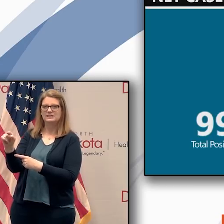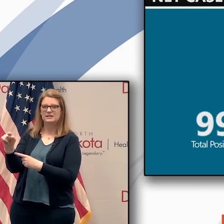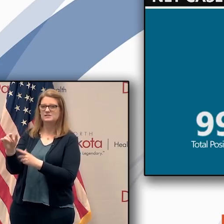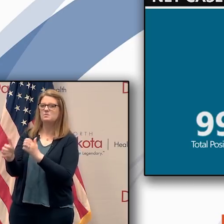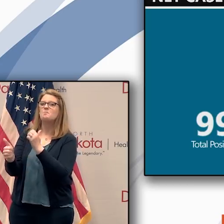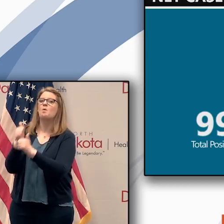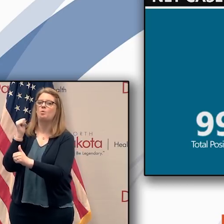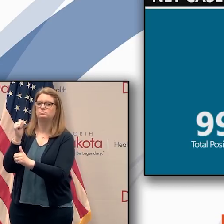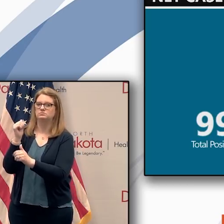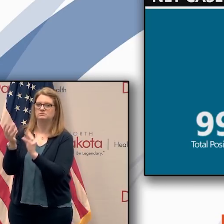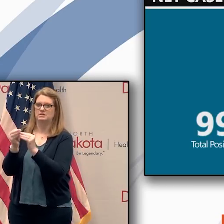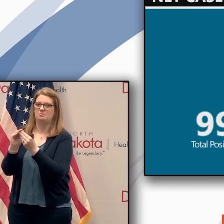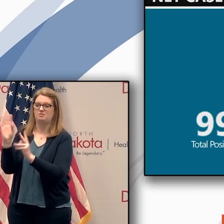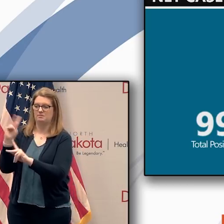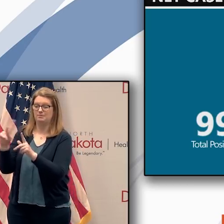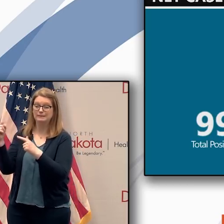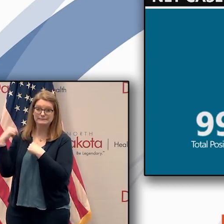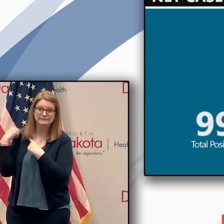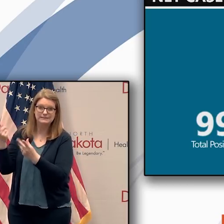the